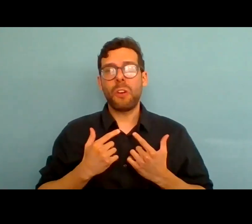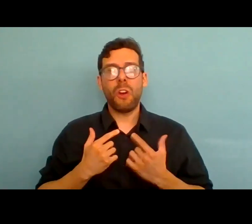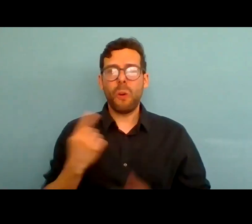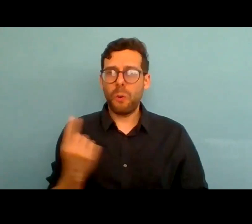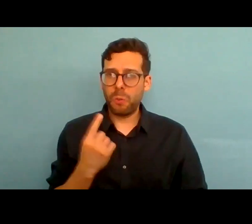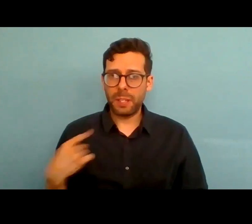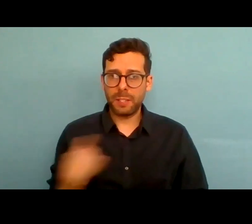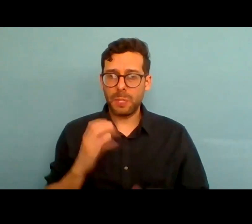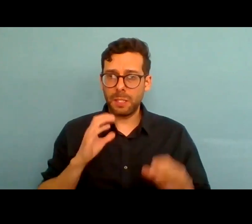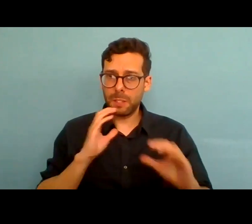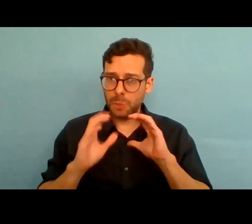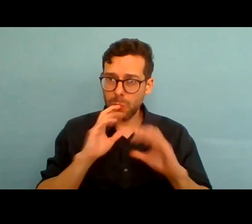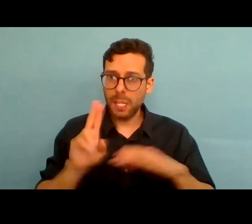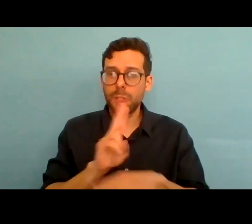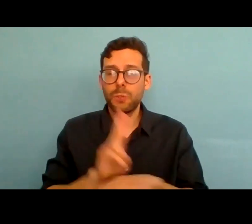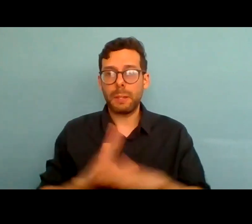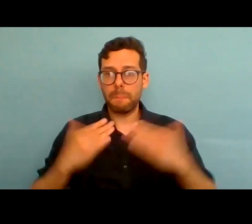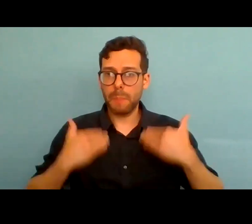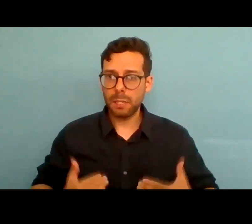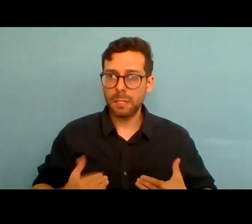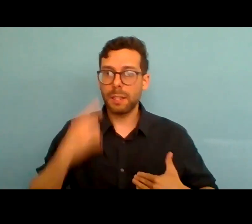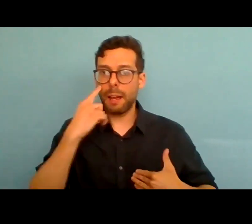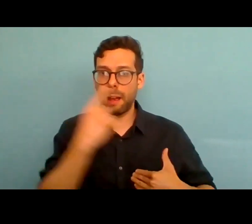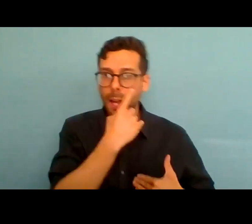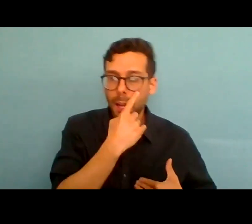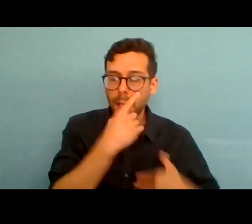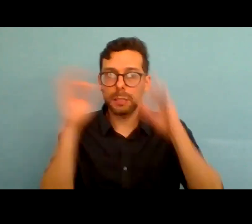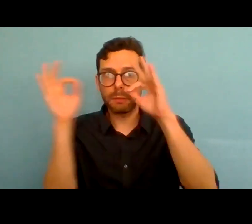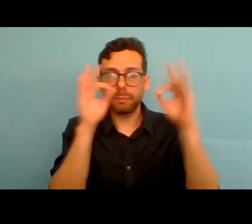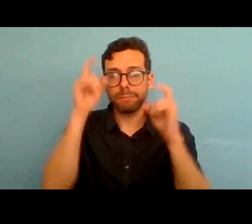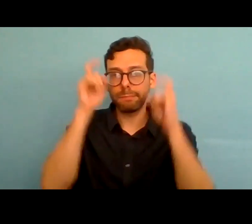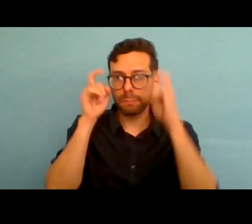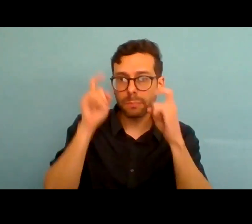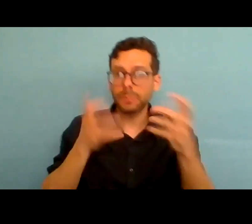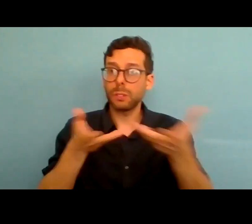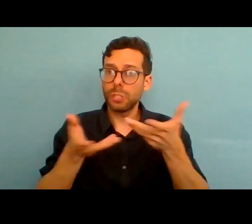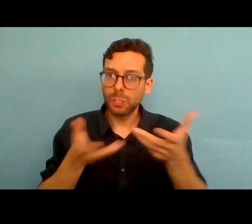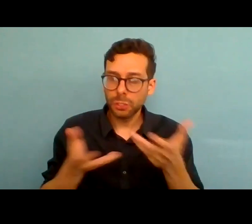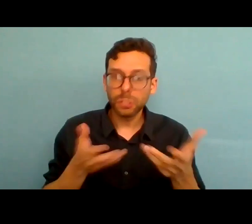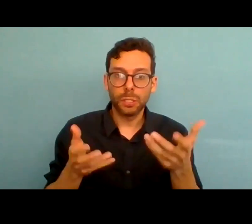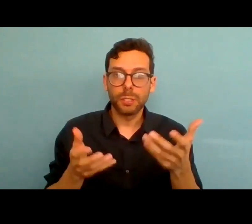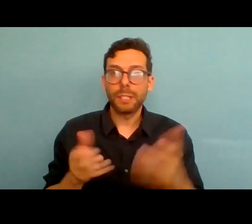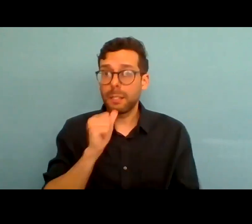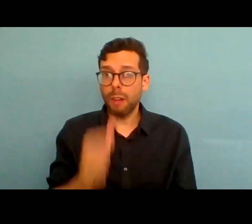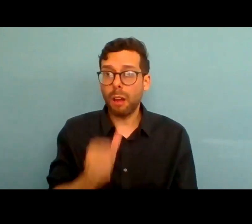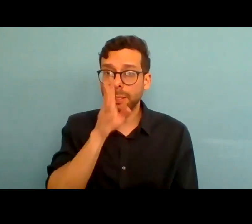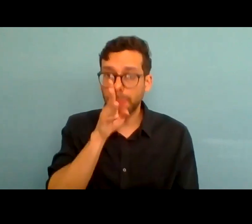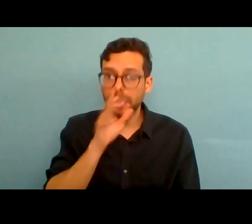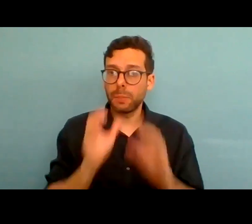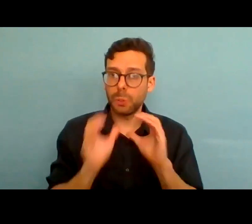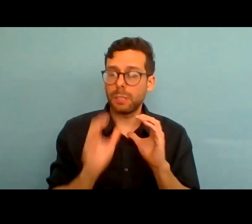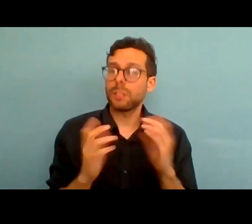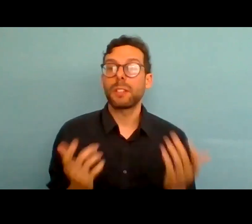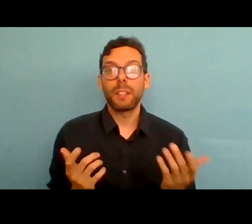with our gestures. Those are our nonverbal ways of communicating with each other. By definition, people on the spectrum